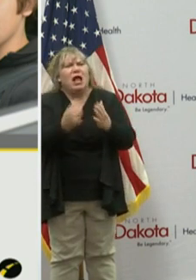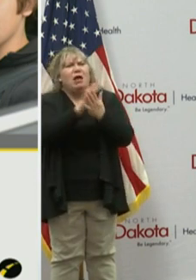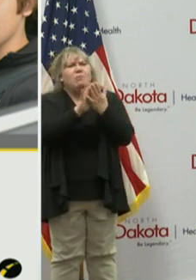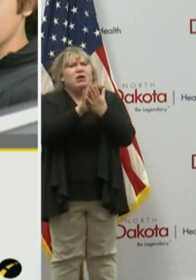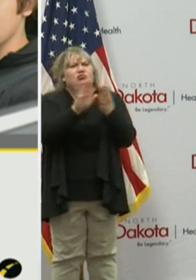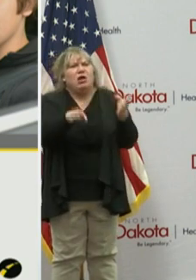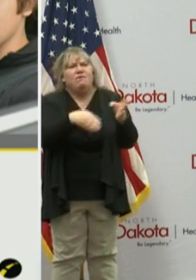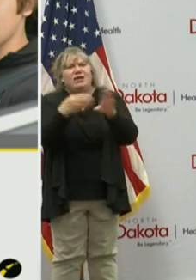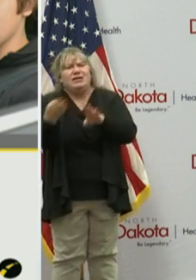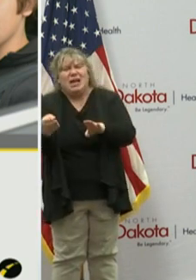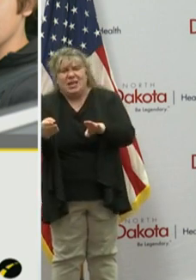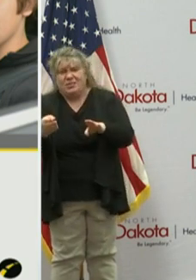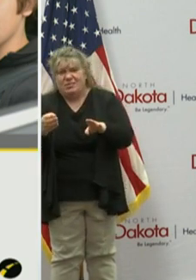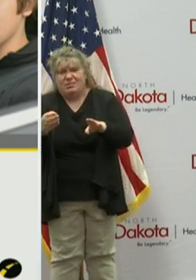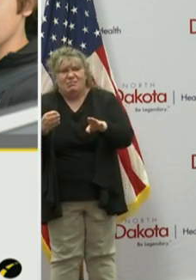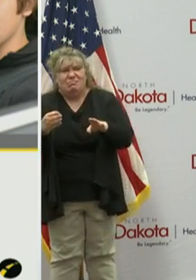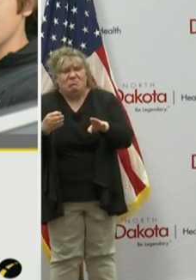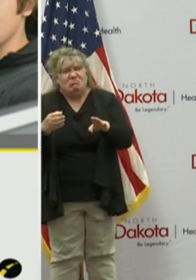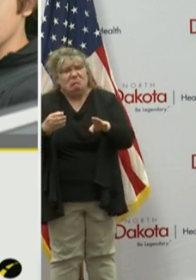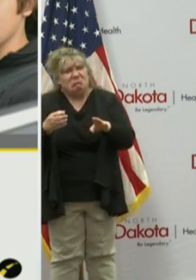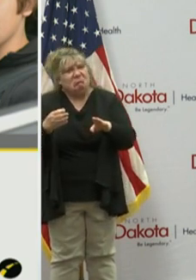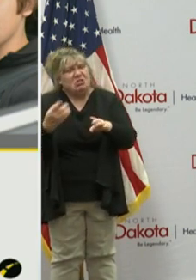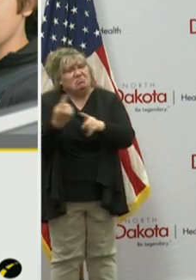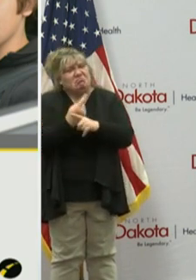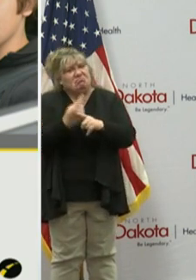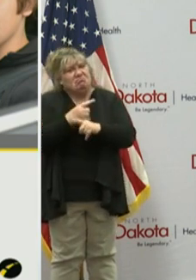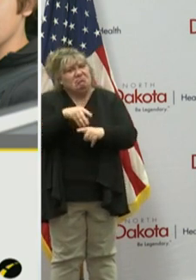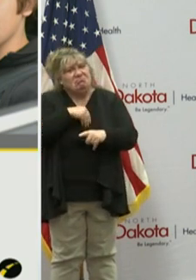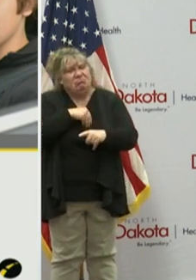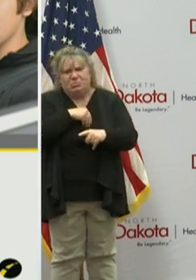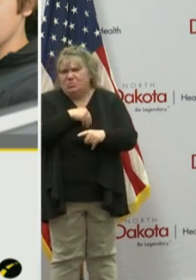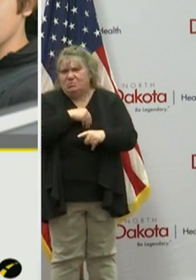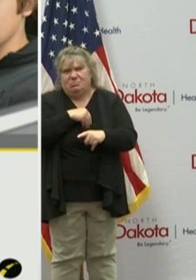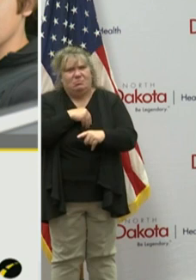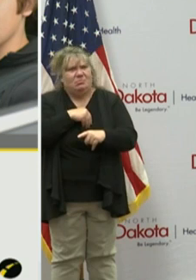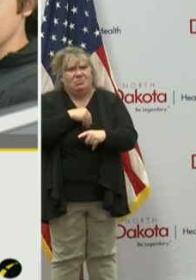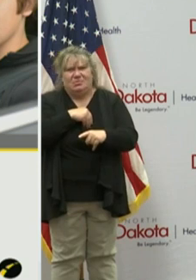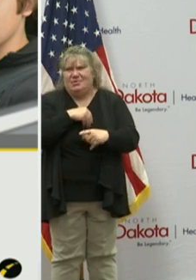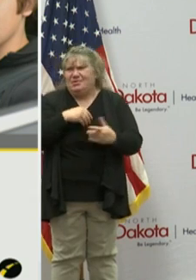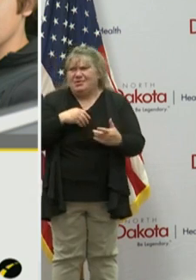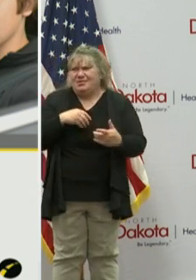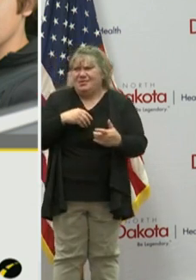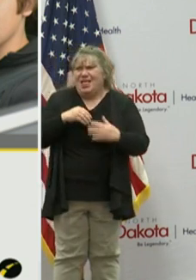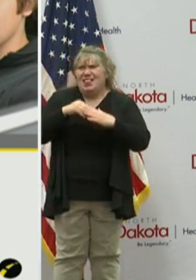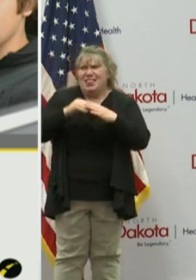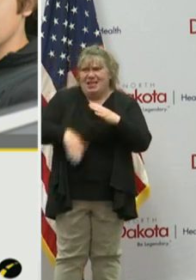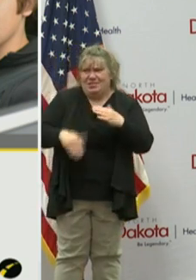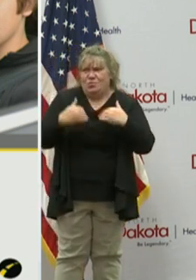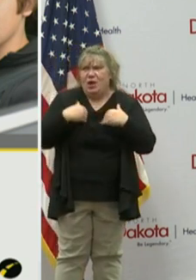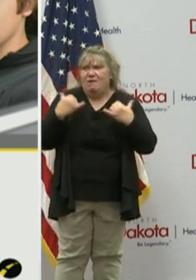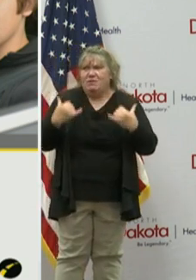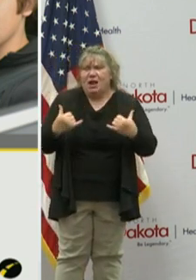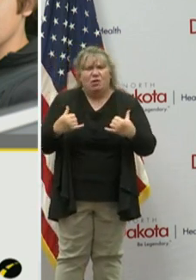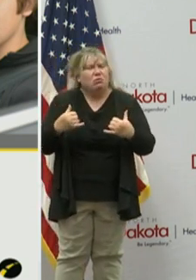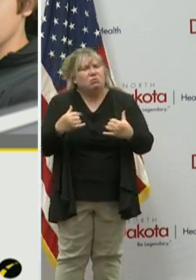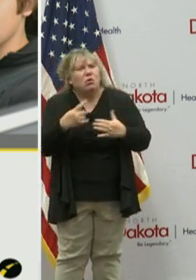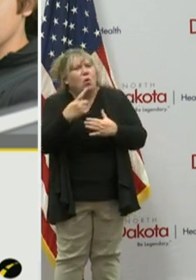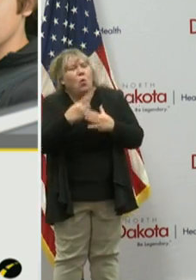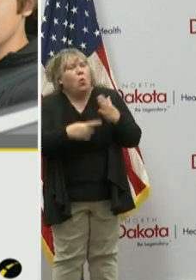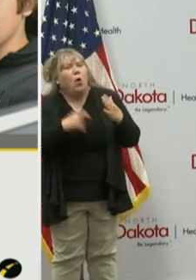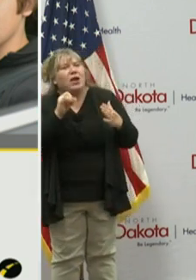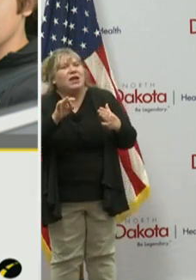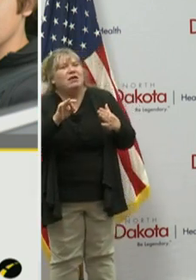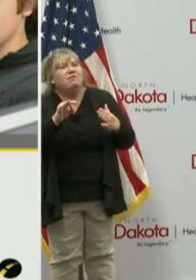deaths do you think there should be? To ask that to any individual, they might say, well, we should have less than we have now. And then if you say, well, but what